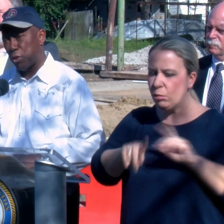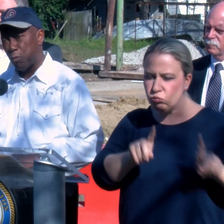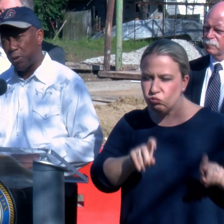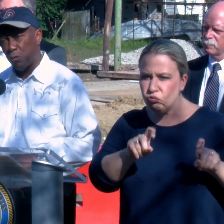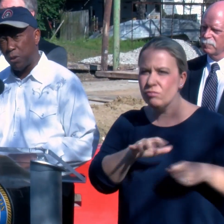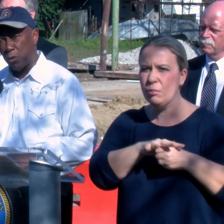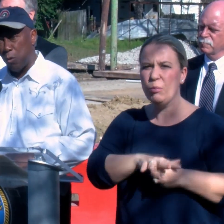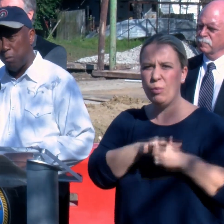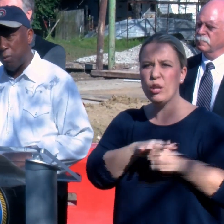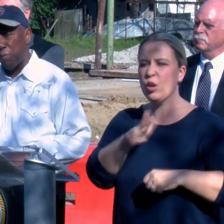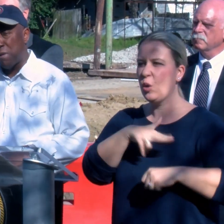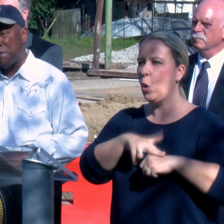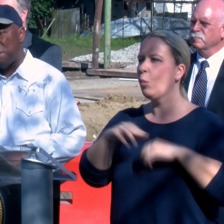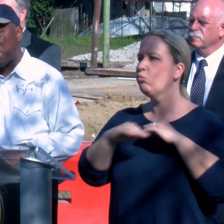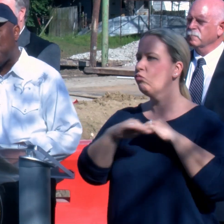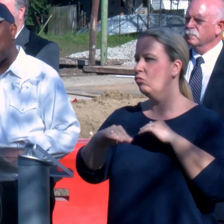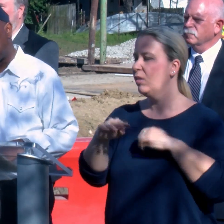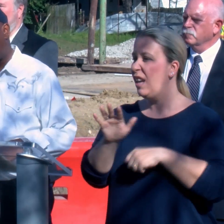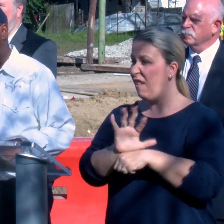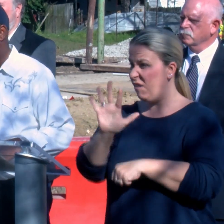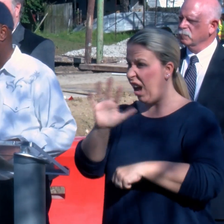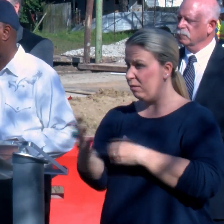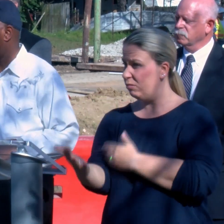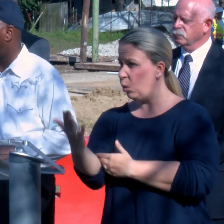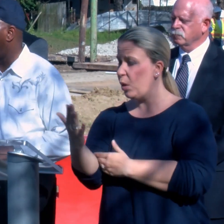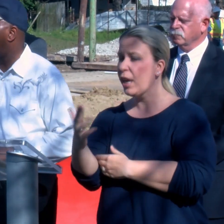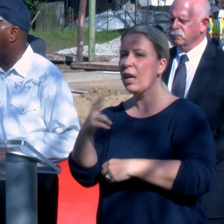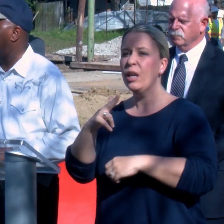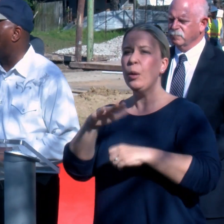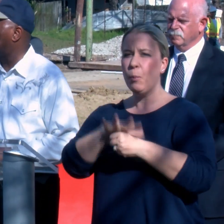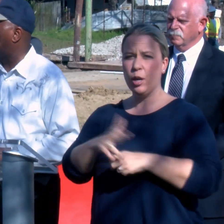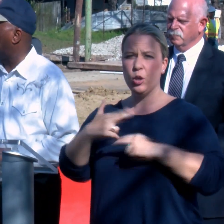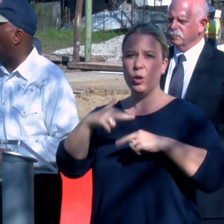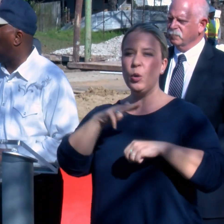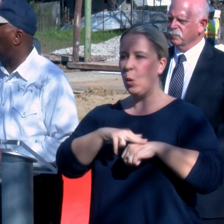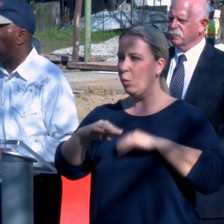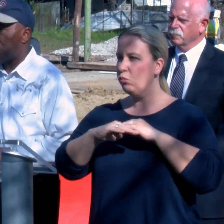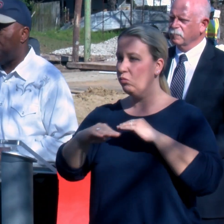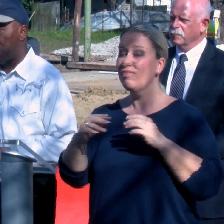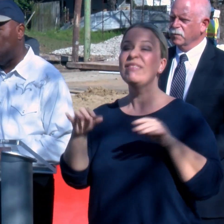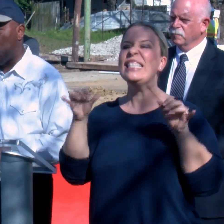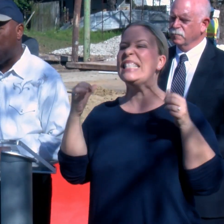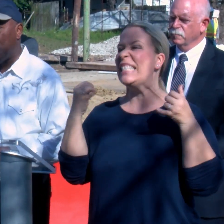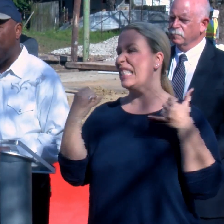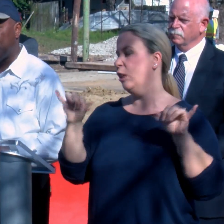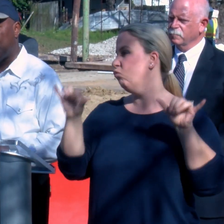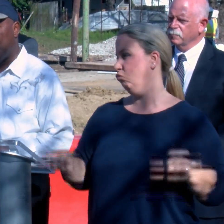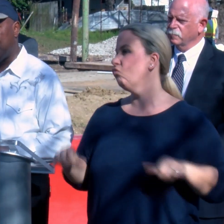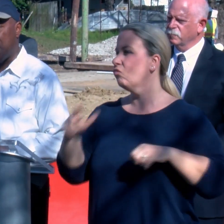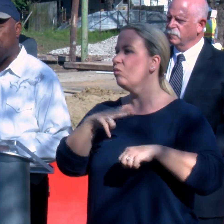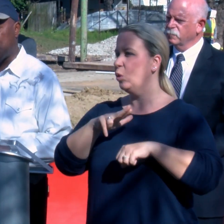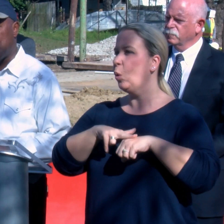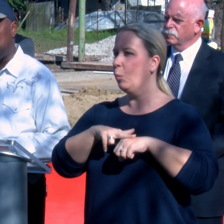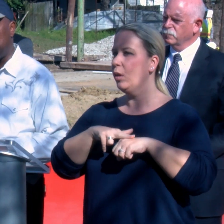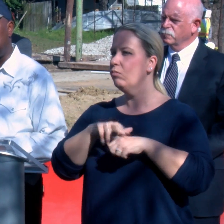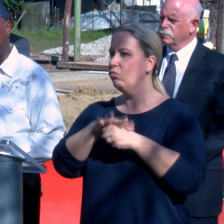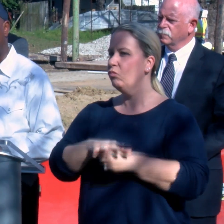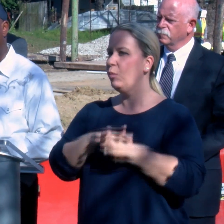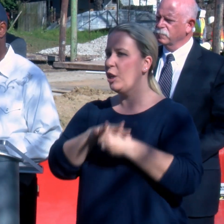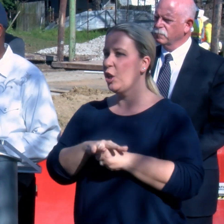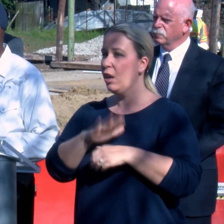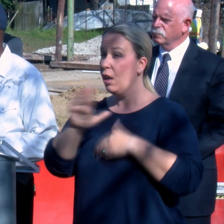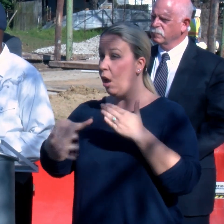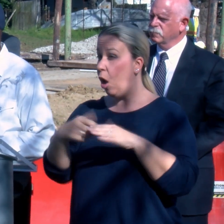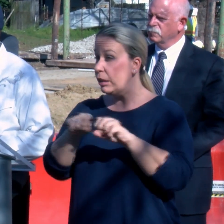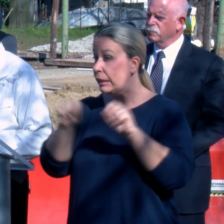The pressure was normal. 5 o'clock this morning, pressure was normal. And as of now, the pressure is normal. So the entire system pretty much